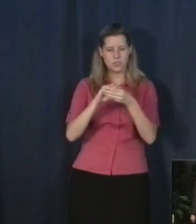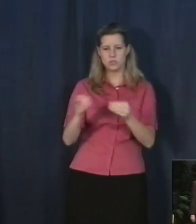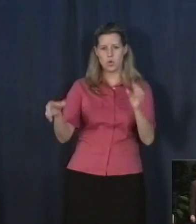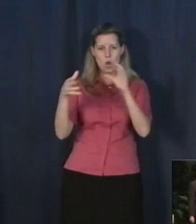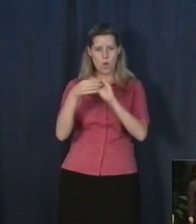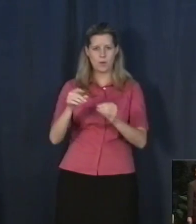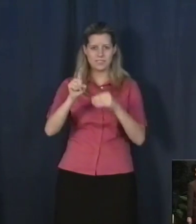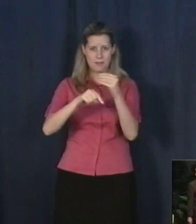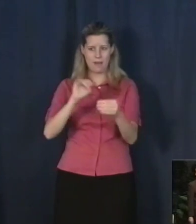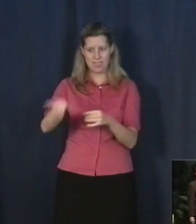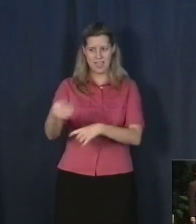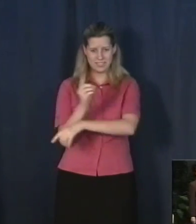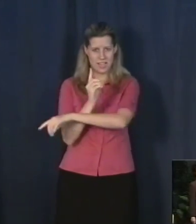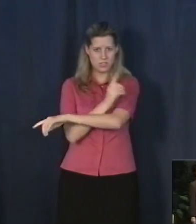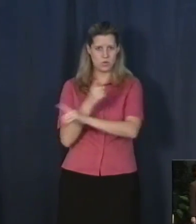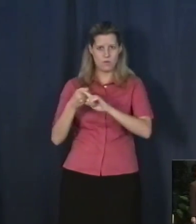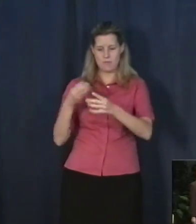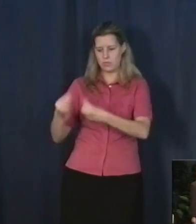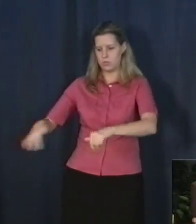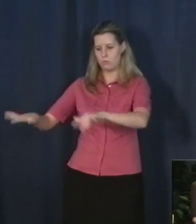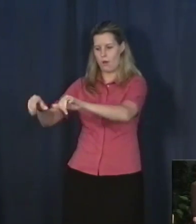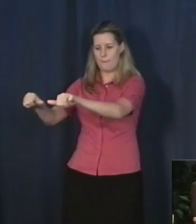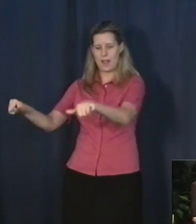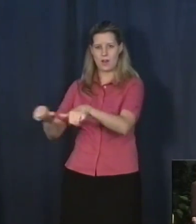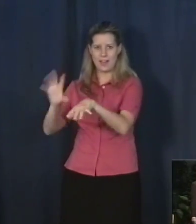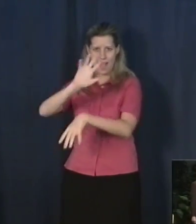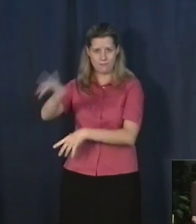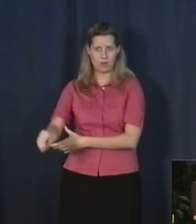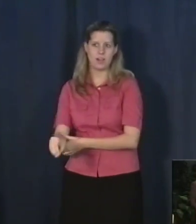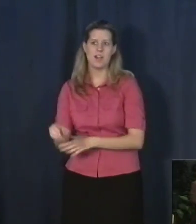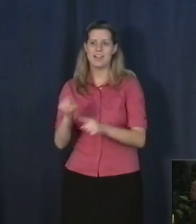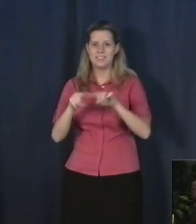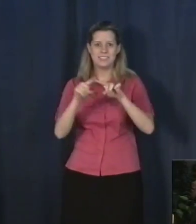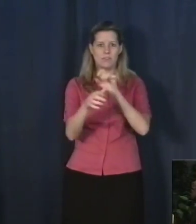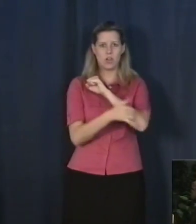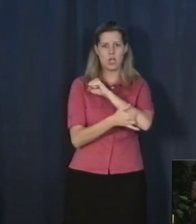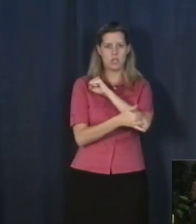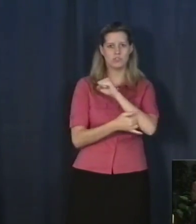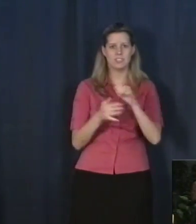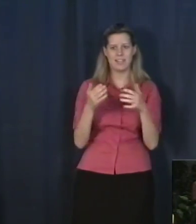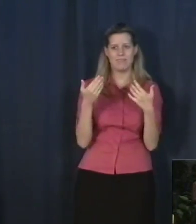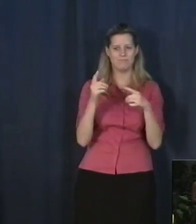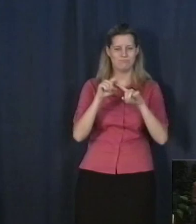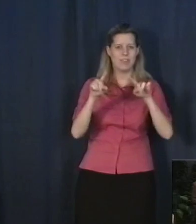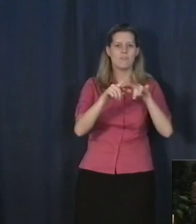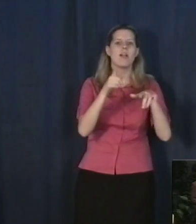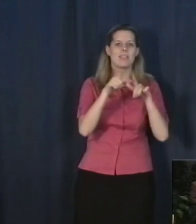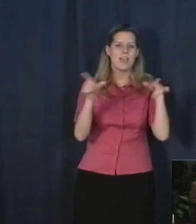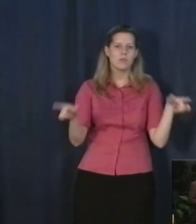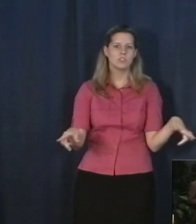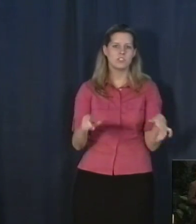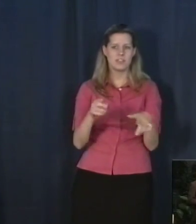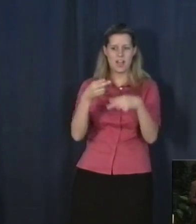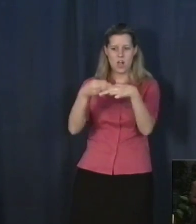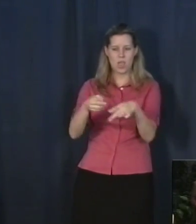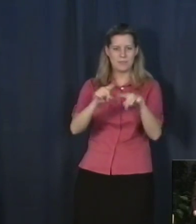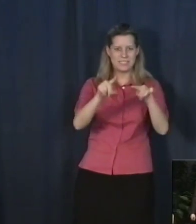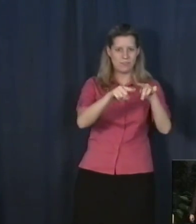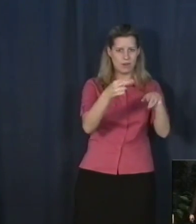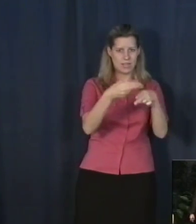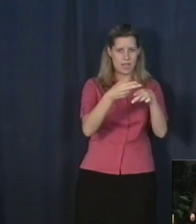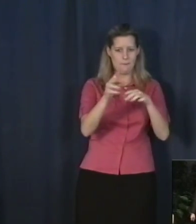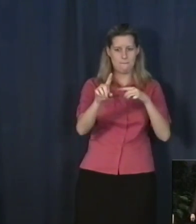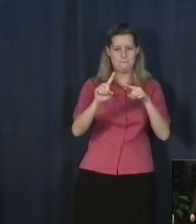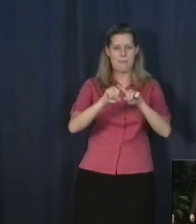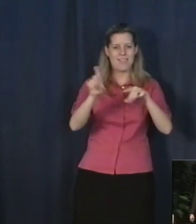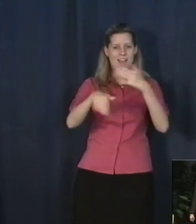so many stories about Mokele Mbembe from that swamp region over there. Different countries around that region have different languages, of course, and they call it by different names, but they